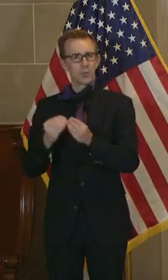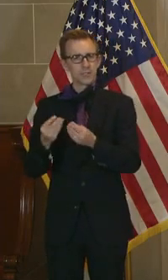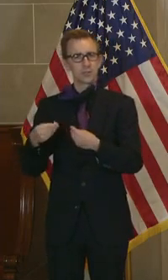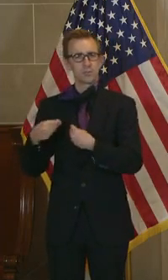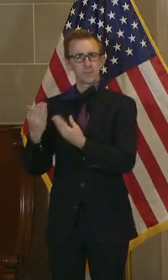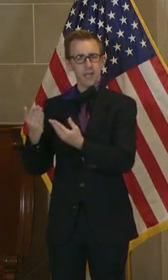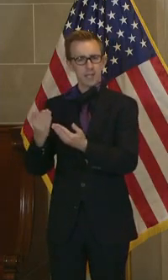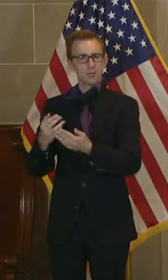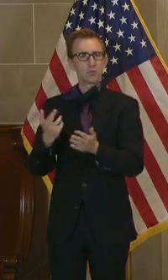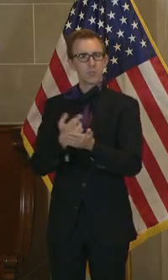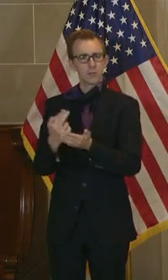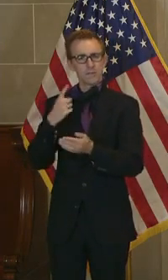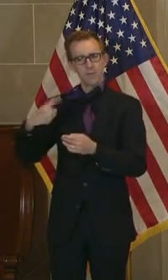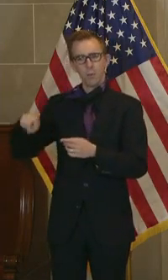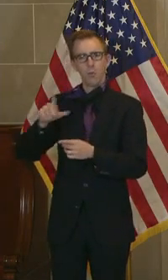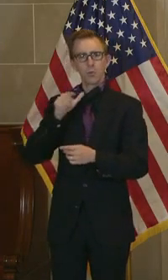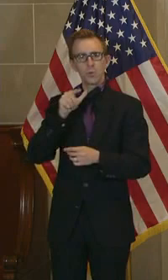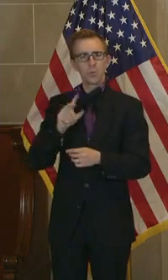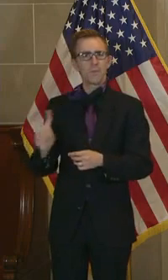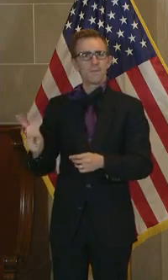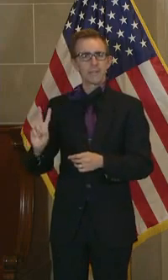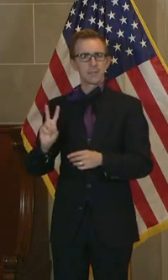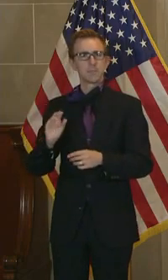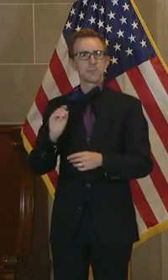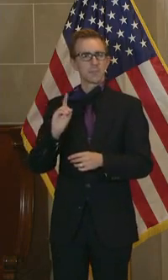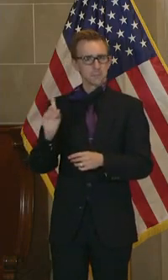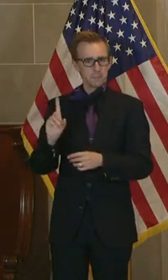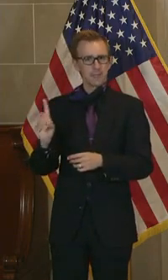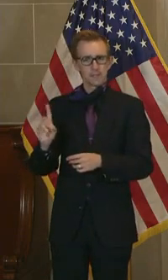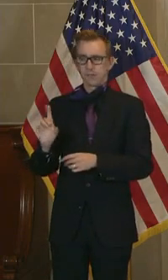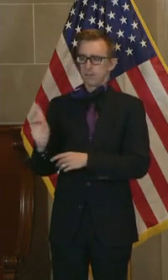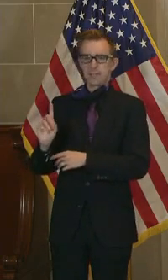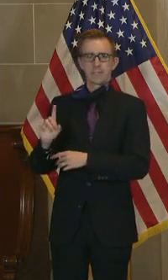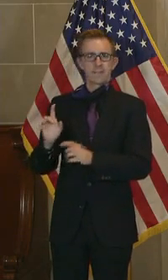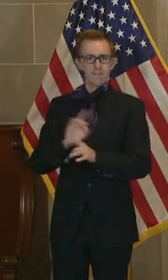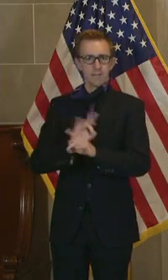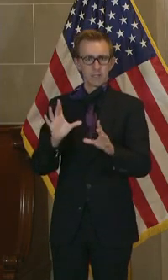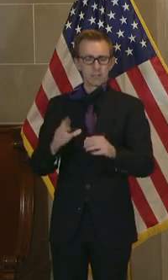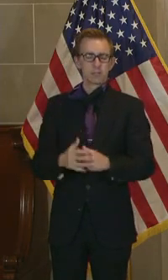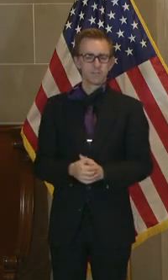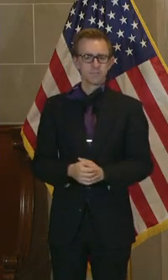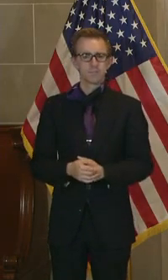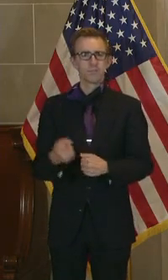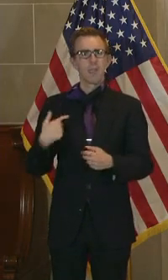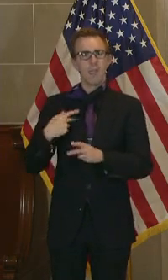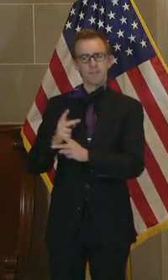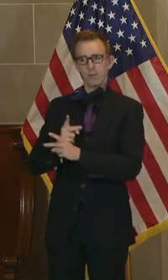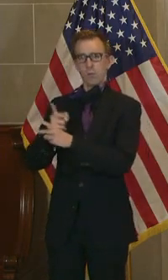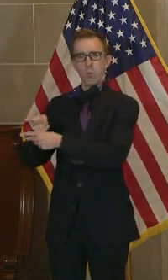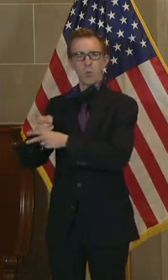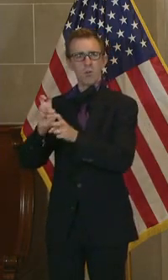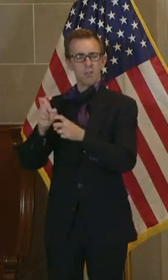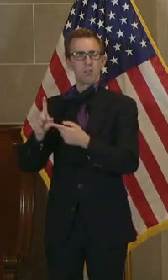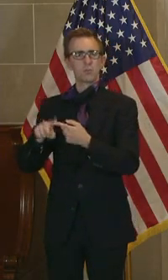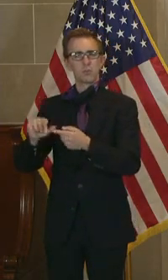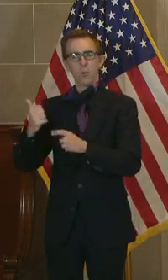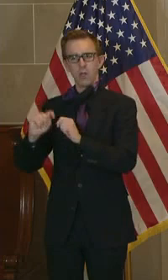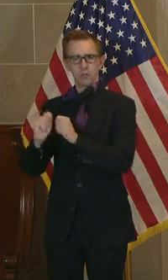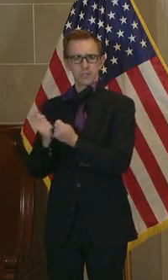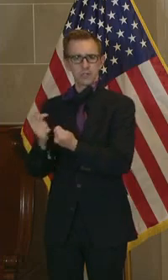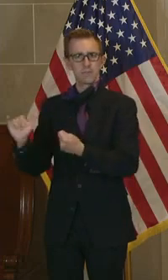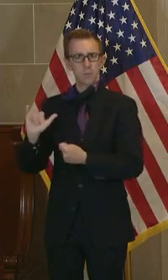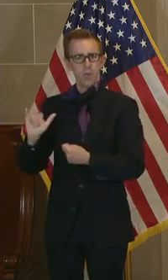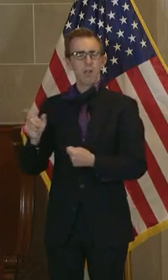for victims of domestic violence. Their crisis counselors will be on loan, so to speak, to other teams as well, and there will be